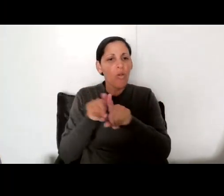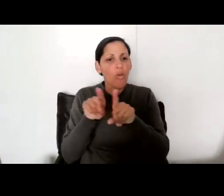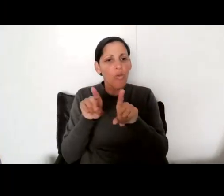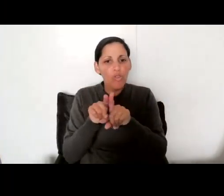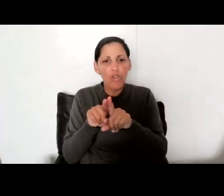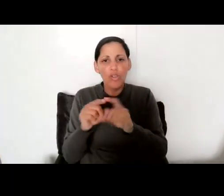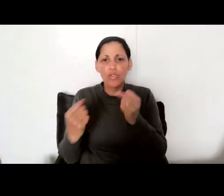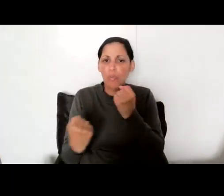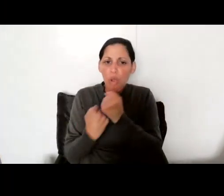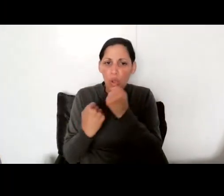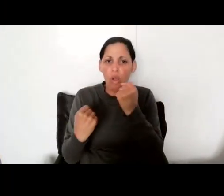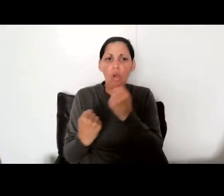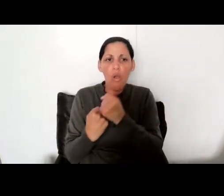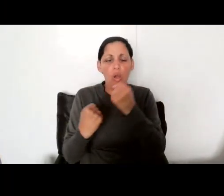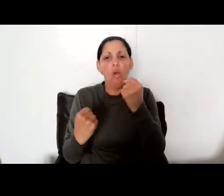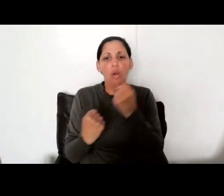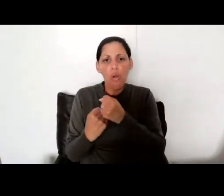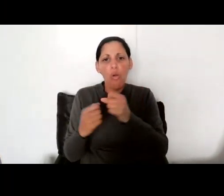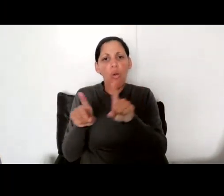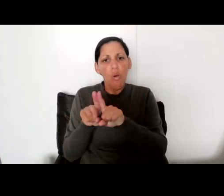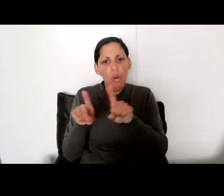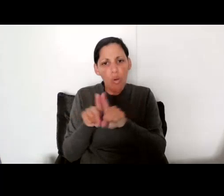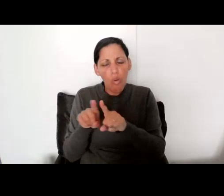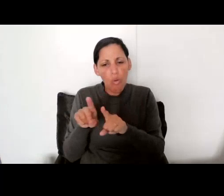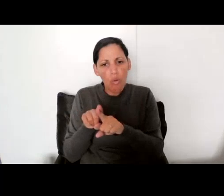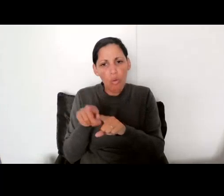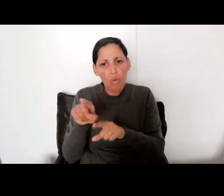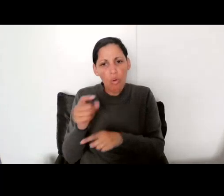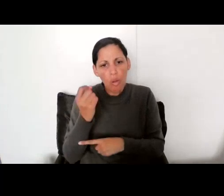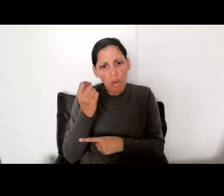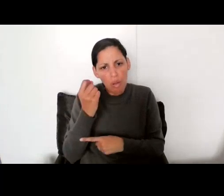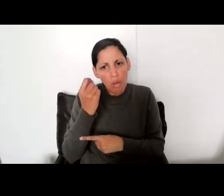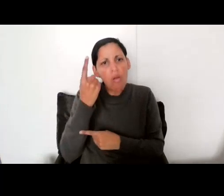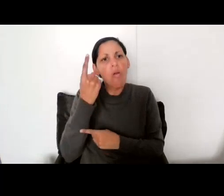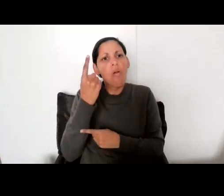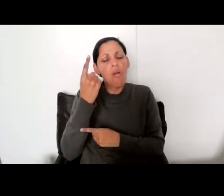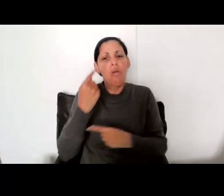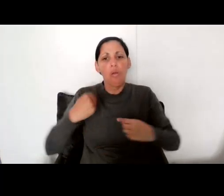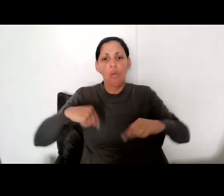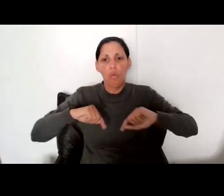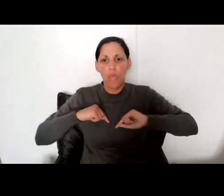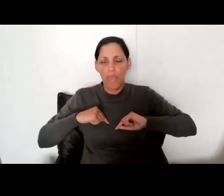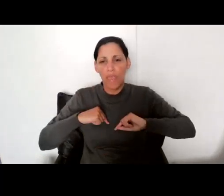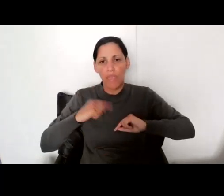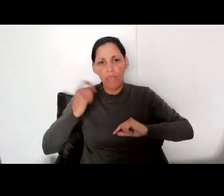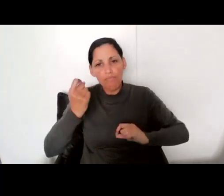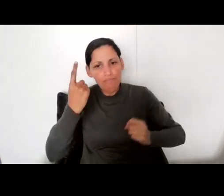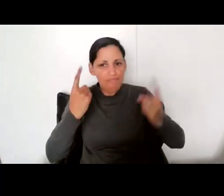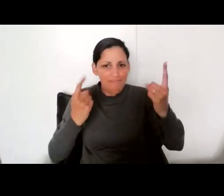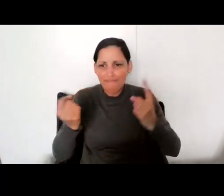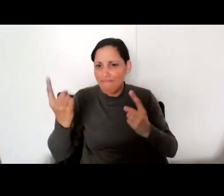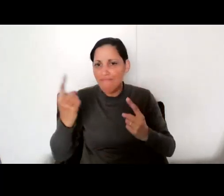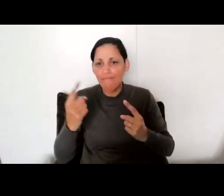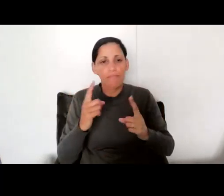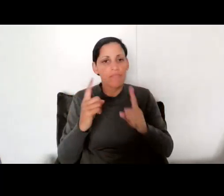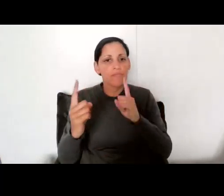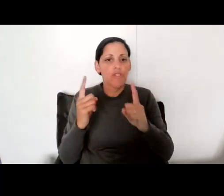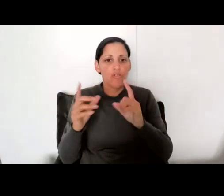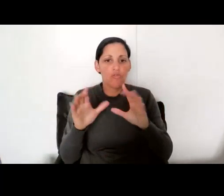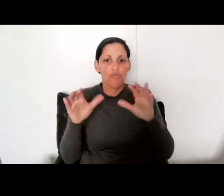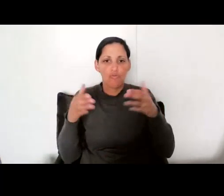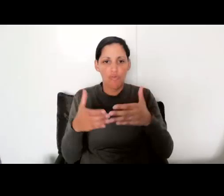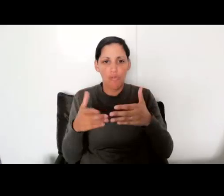the understanding which comes with what we have in this group is also one of the things that I will